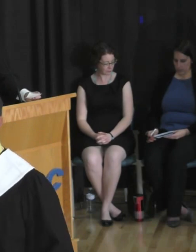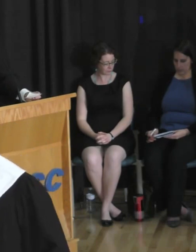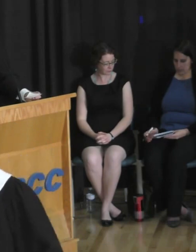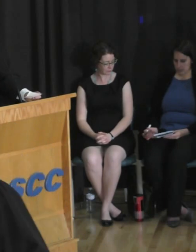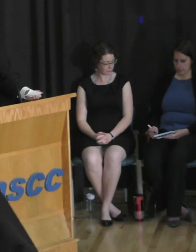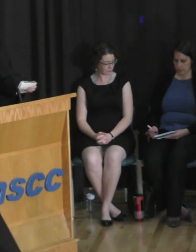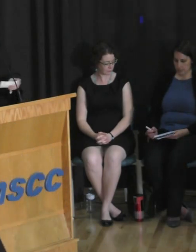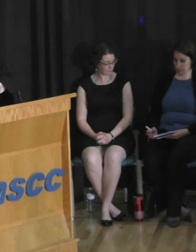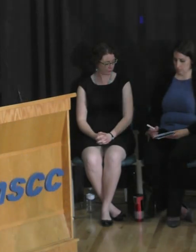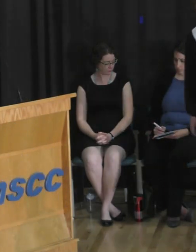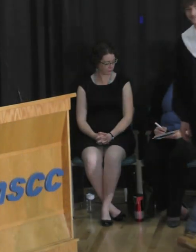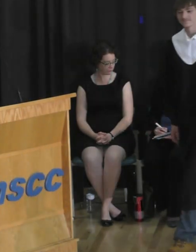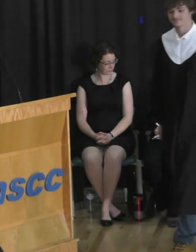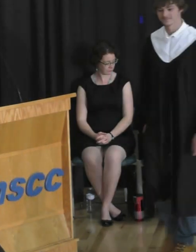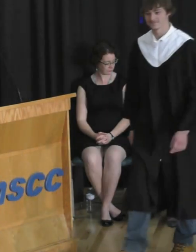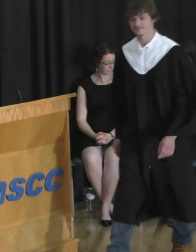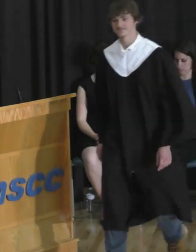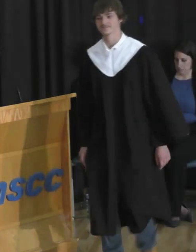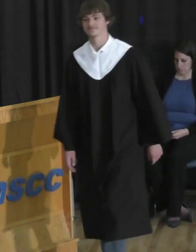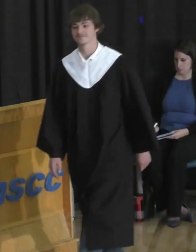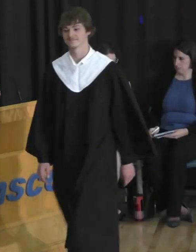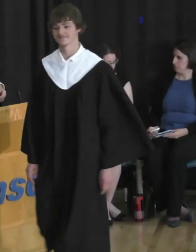Noah Graves.